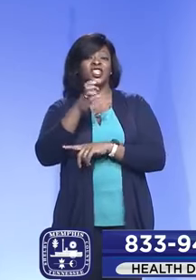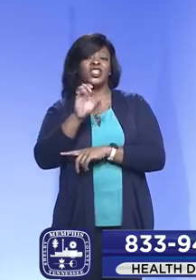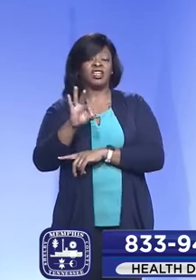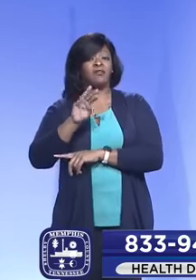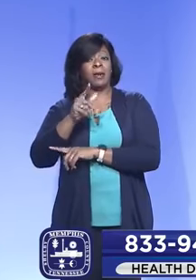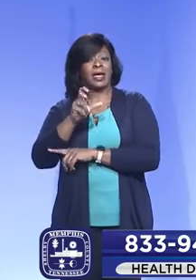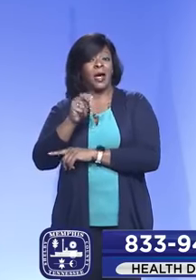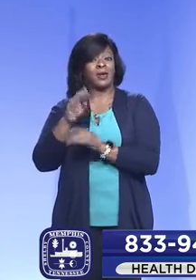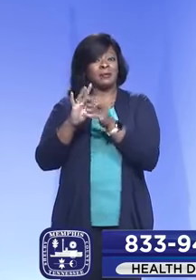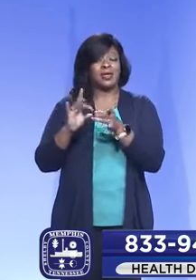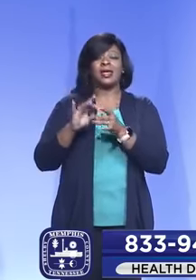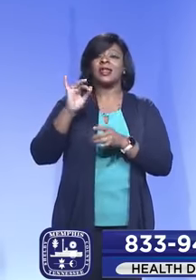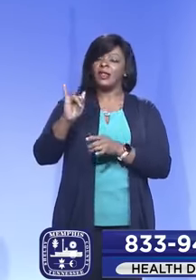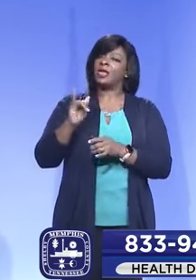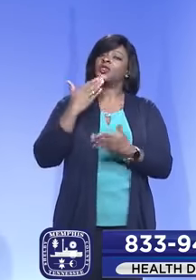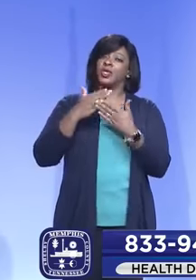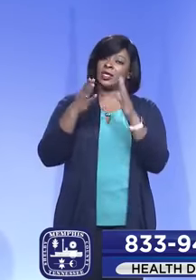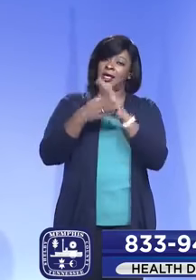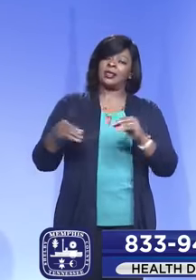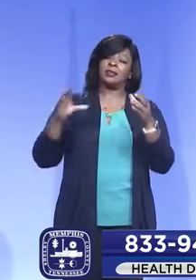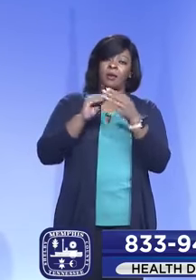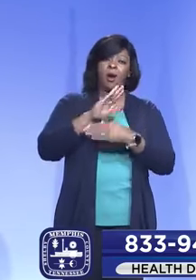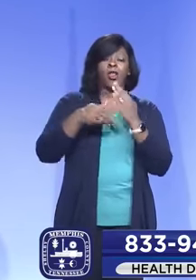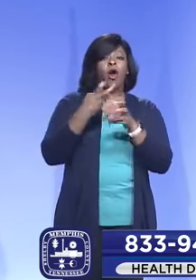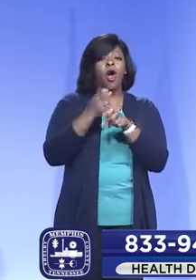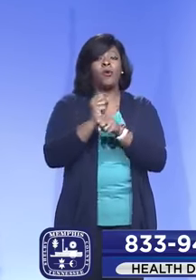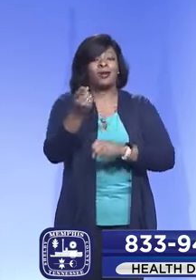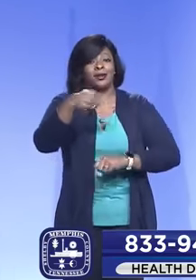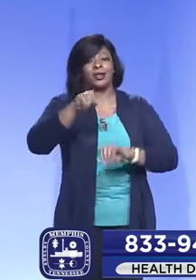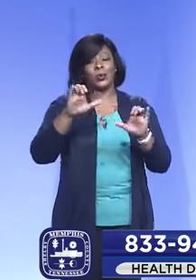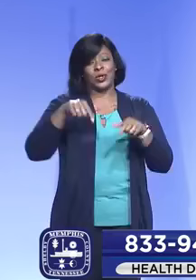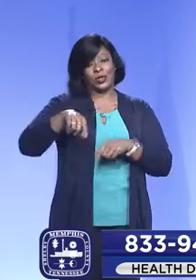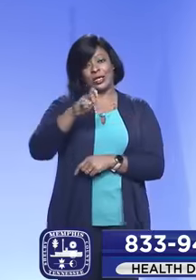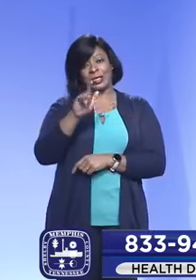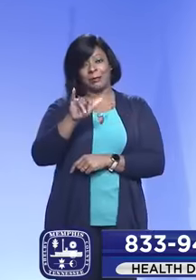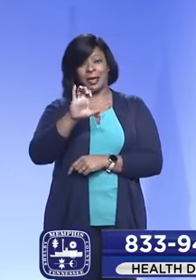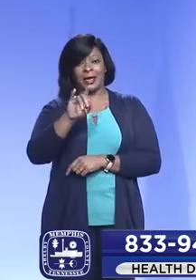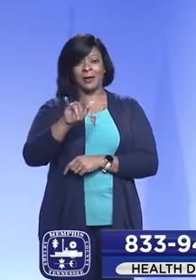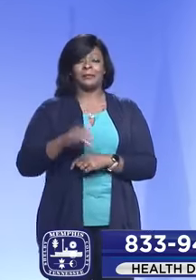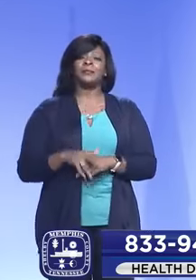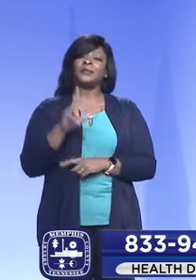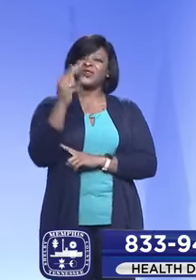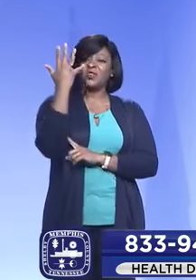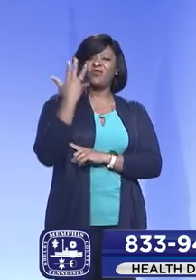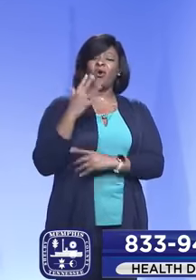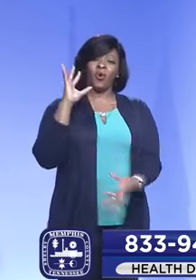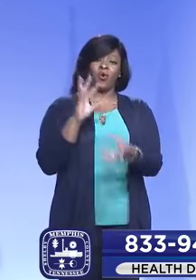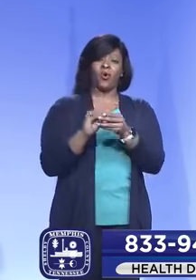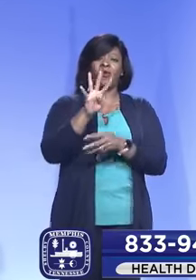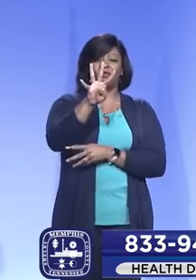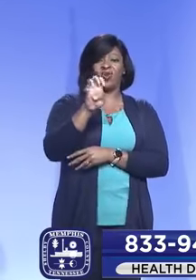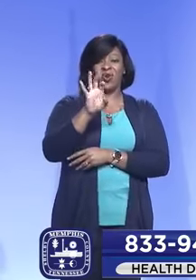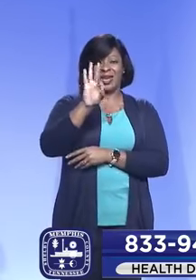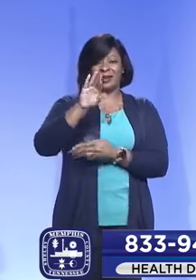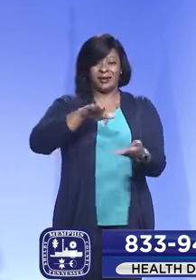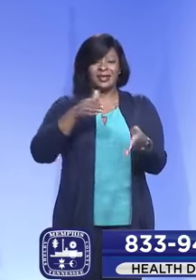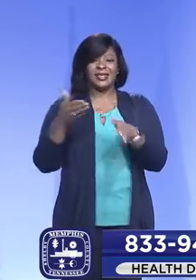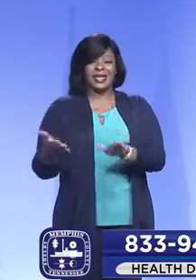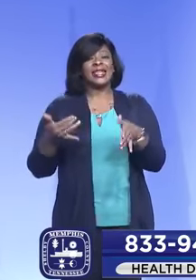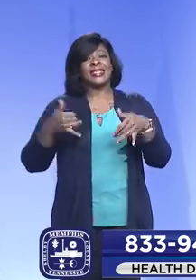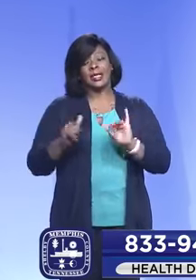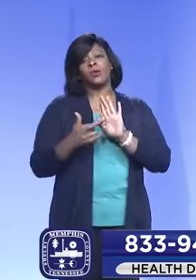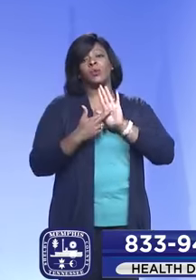pointed out, that's a testament to all of the work that's happened in Shelby County. Unfortunately, we have 490 deaths, but that's